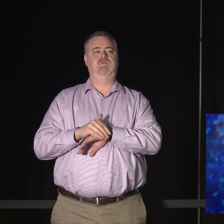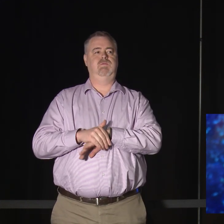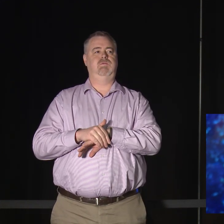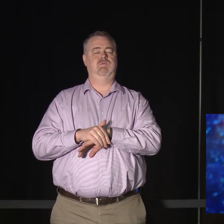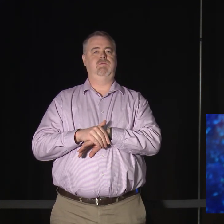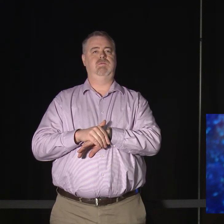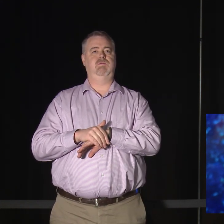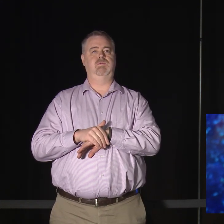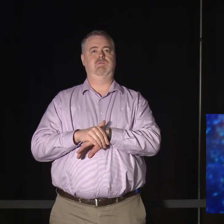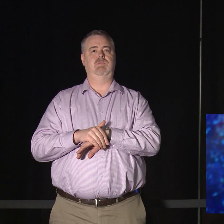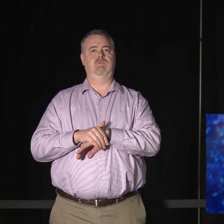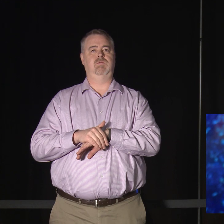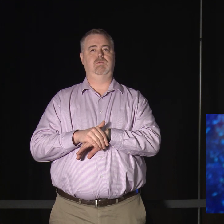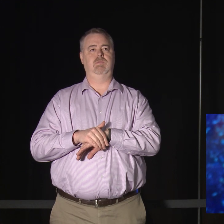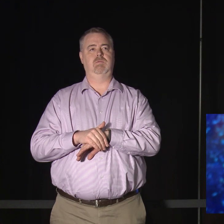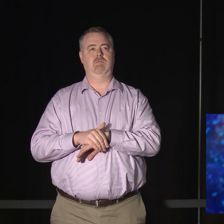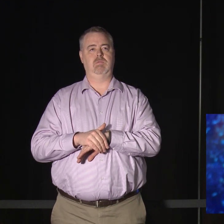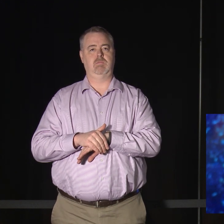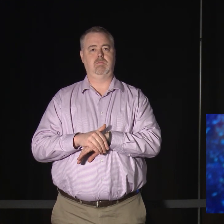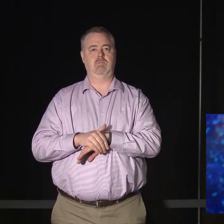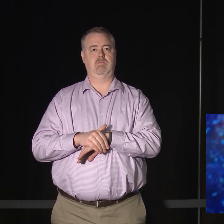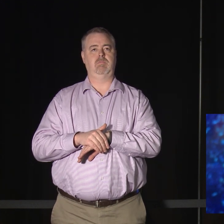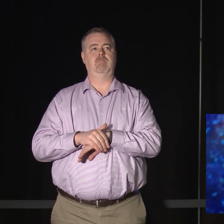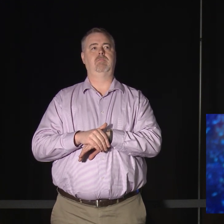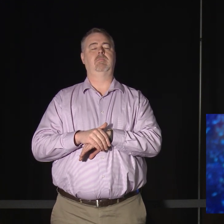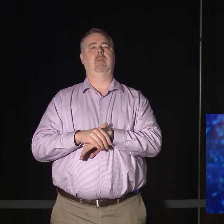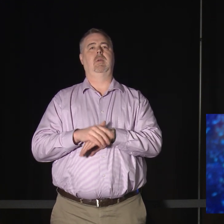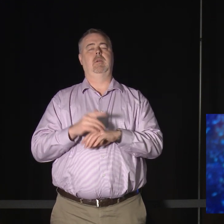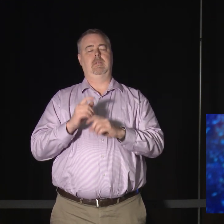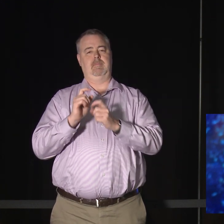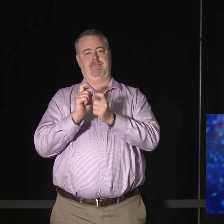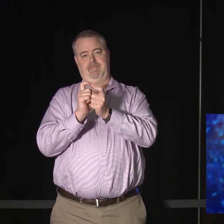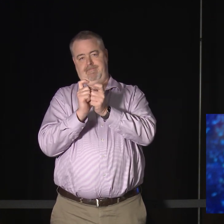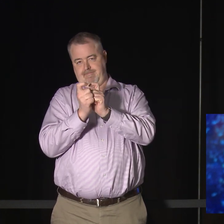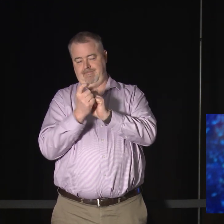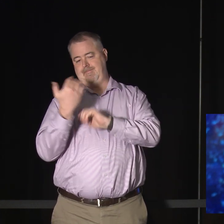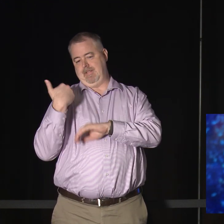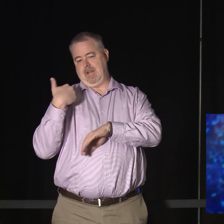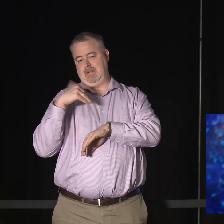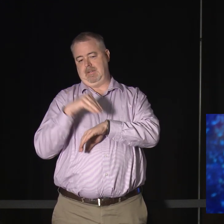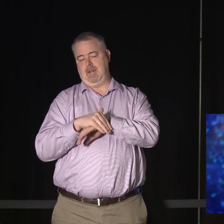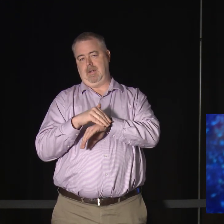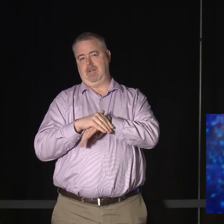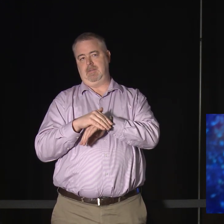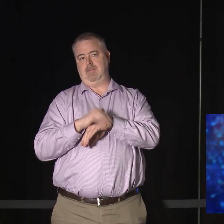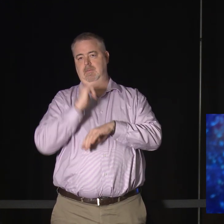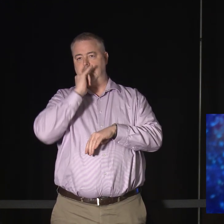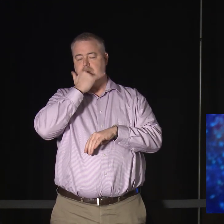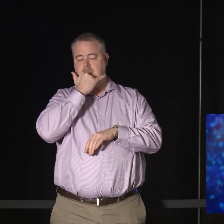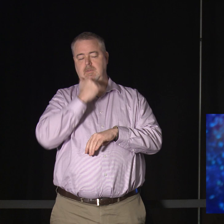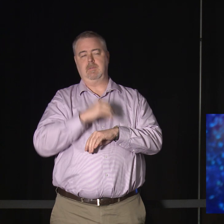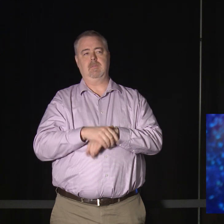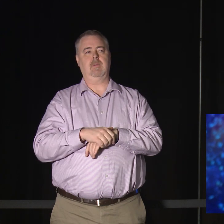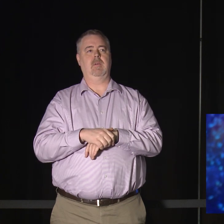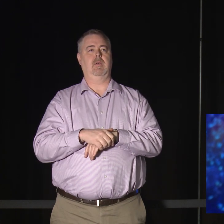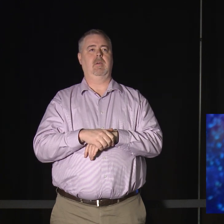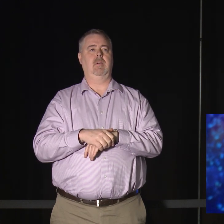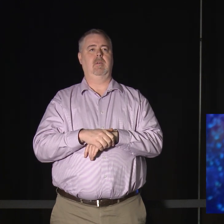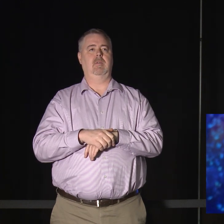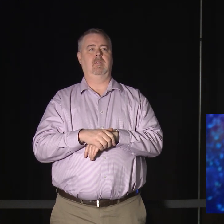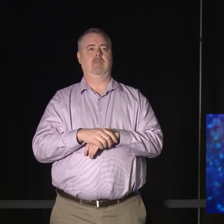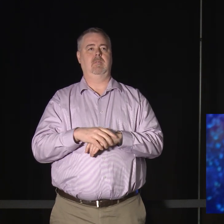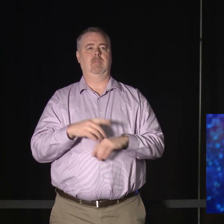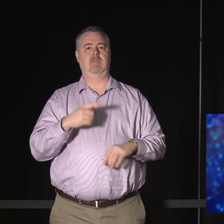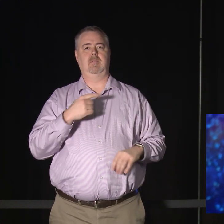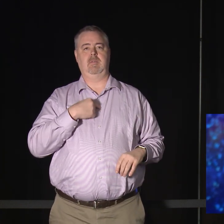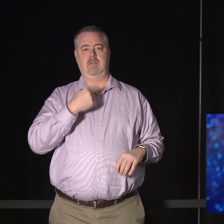by making a correction on last night. I told you about the author